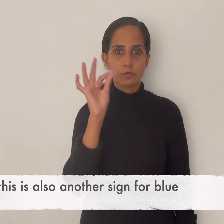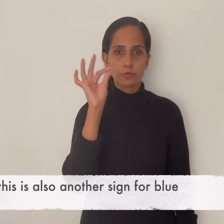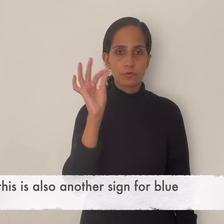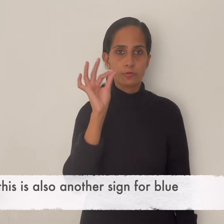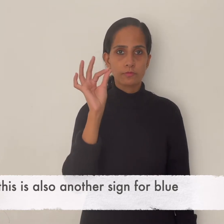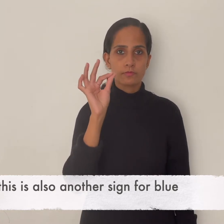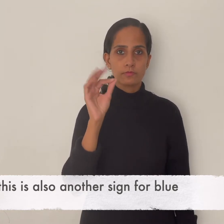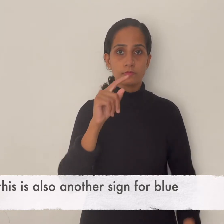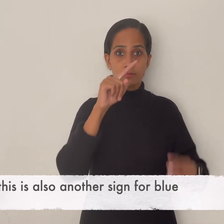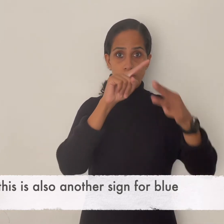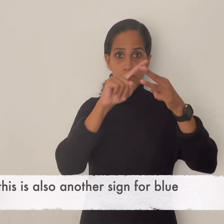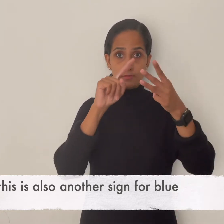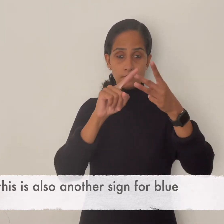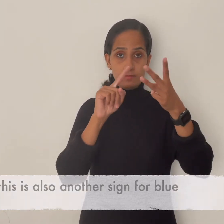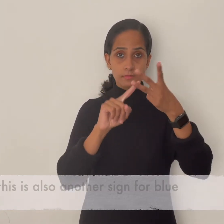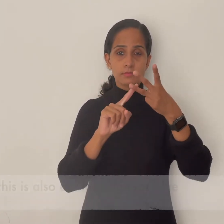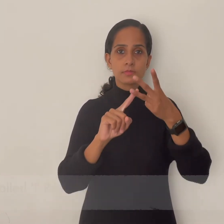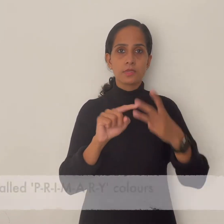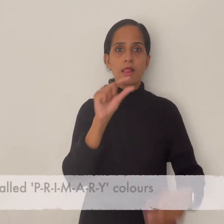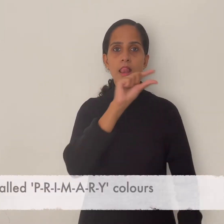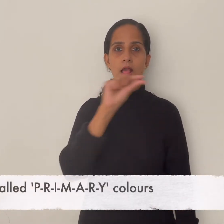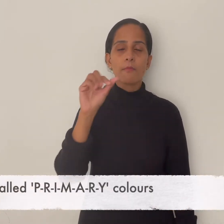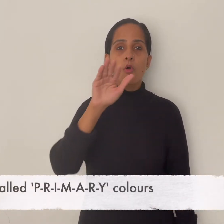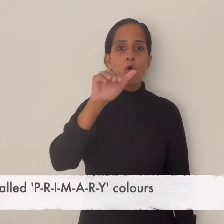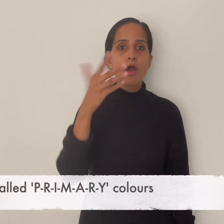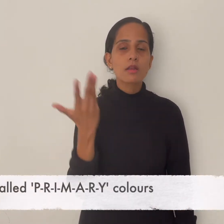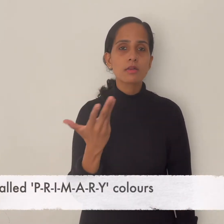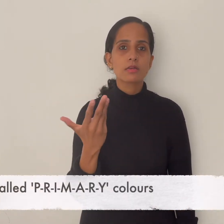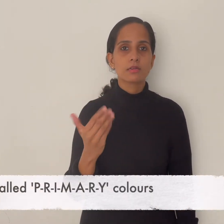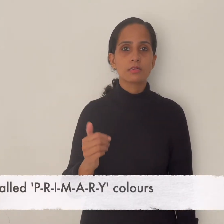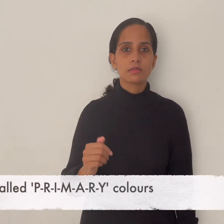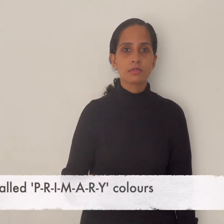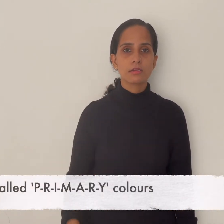blue. These are called primary colors.